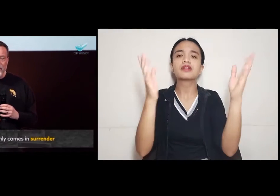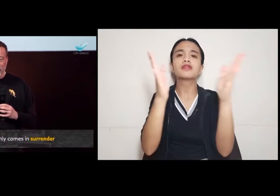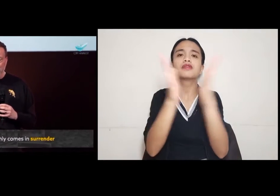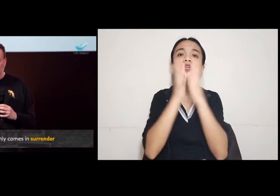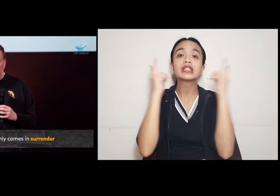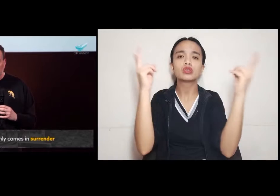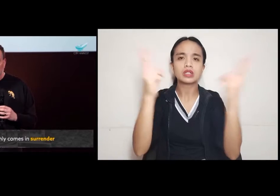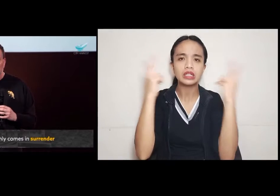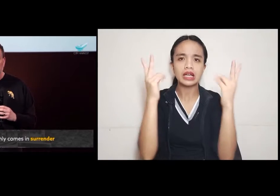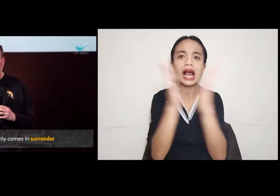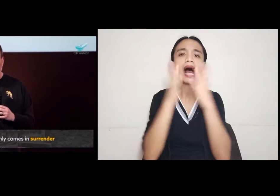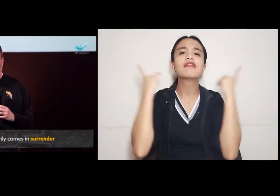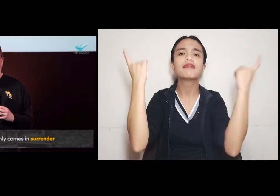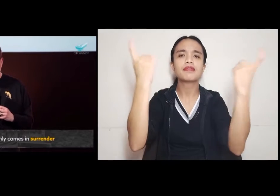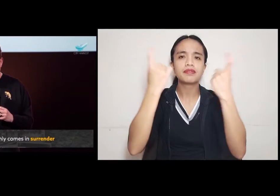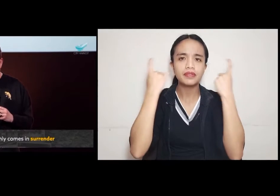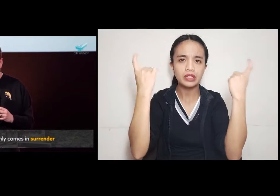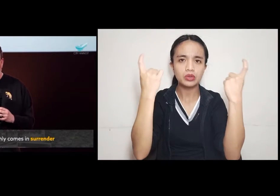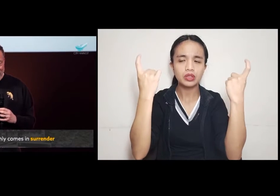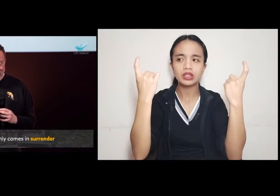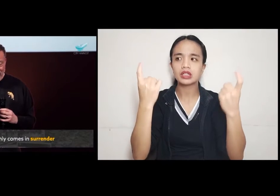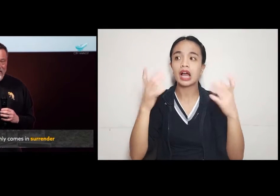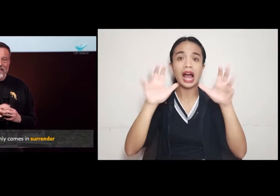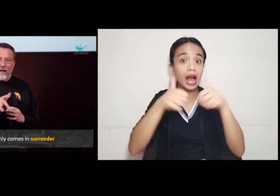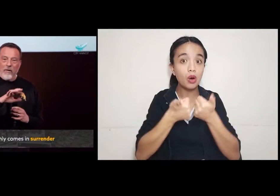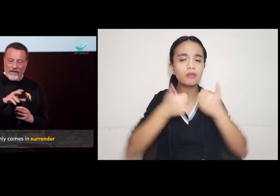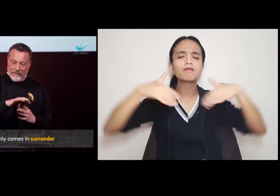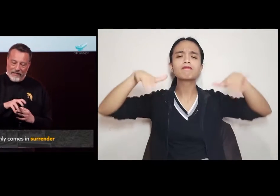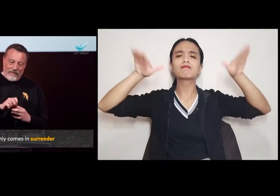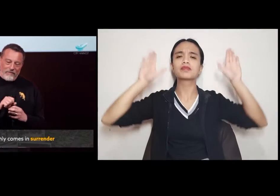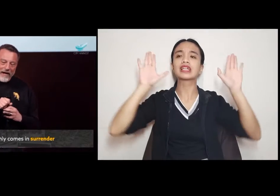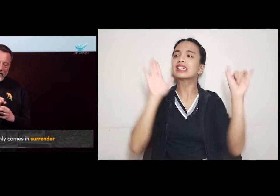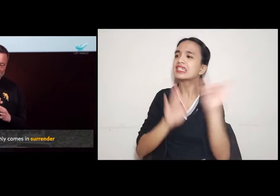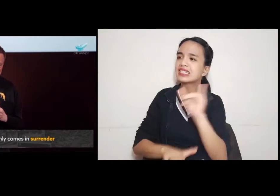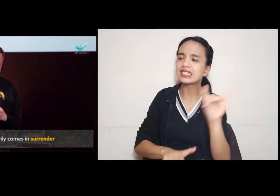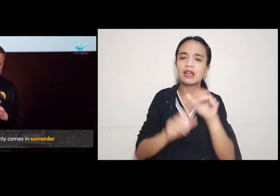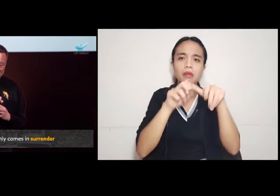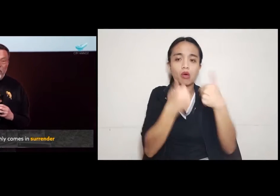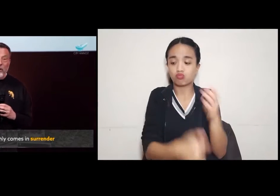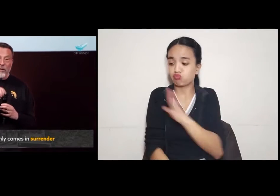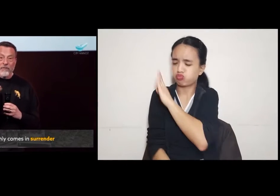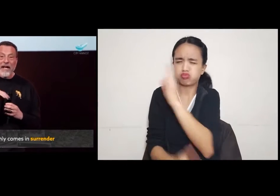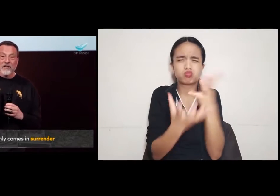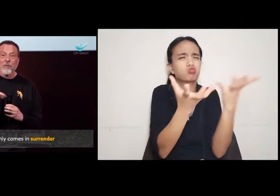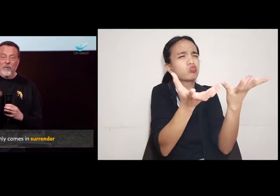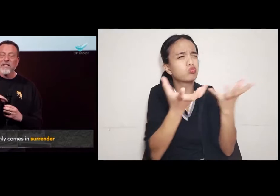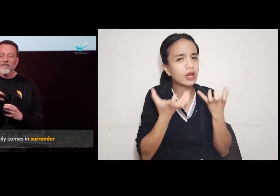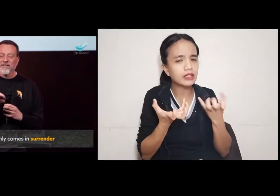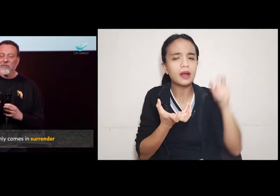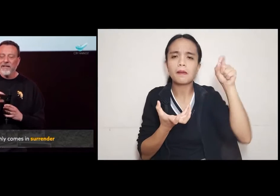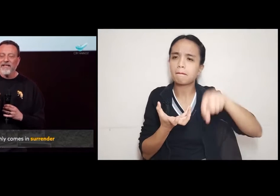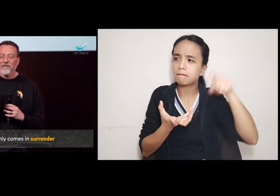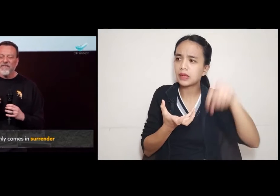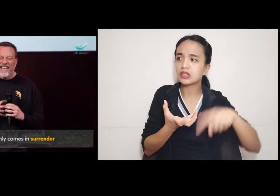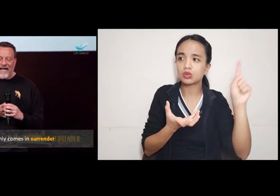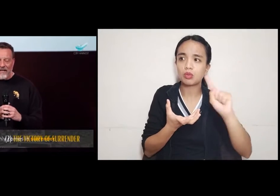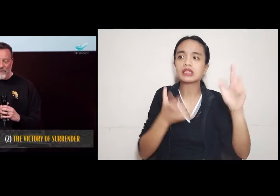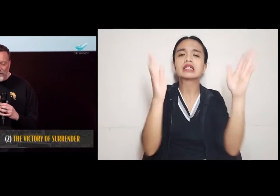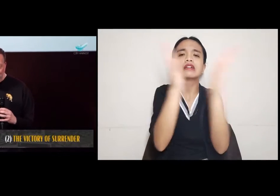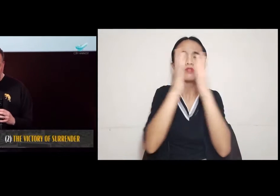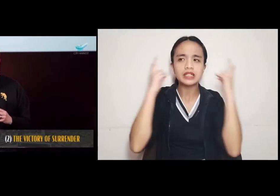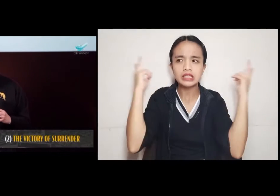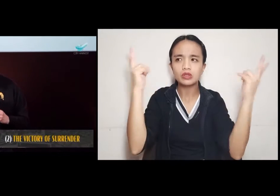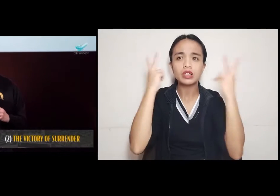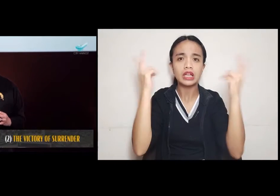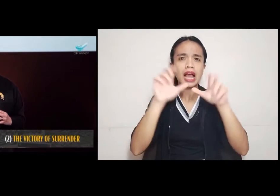is a victory that only comes in surrender. In the same way that we need to find the courage of desperation, we need to find